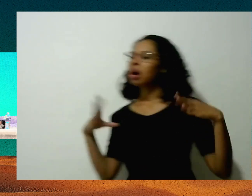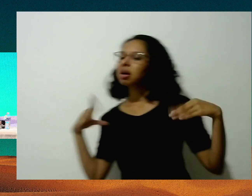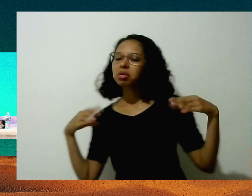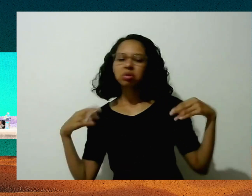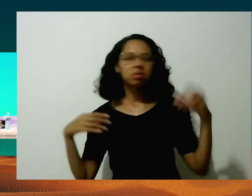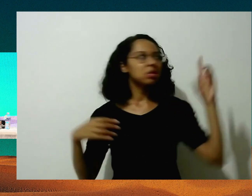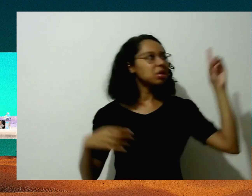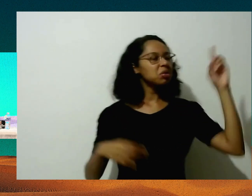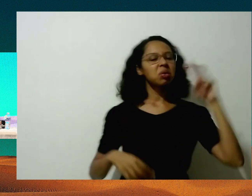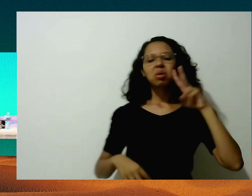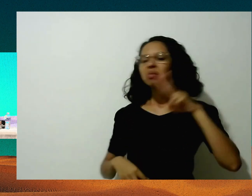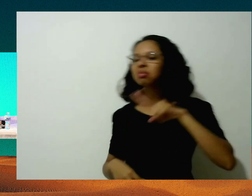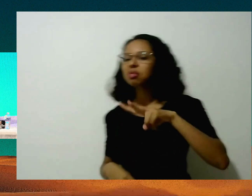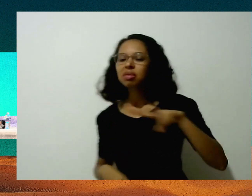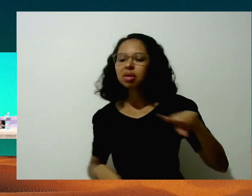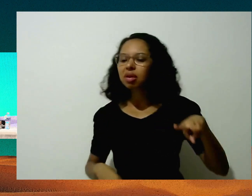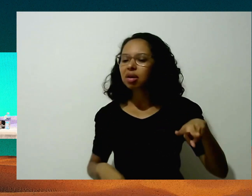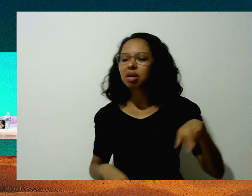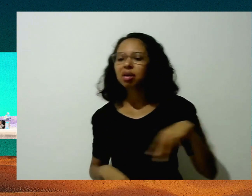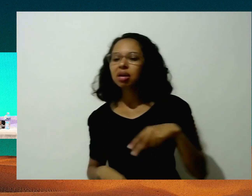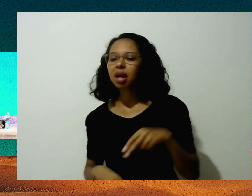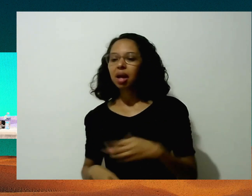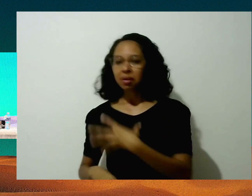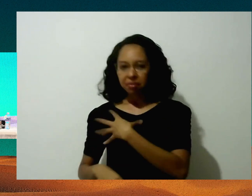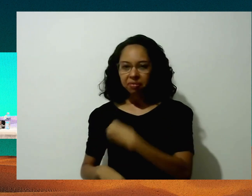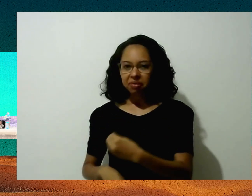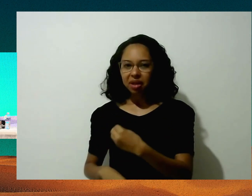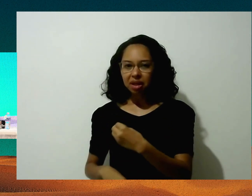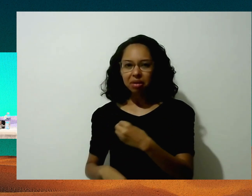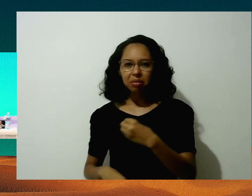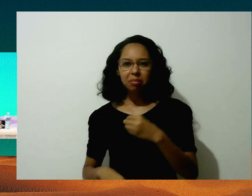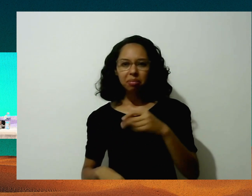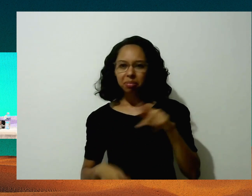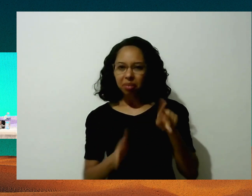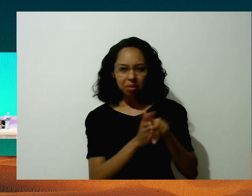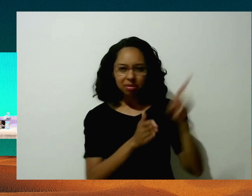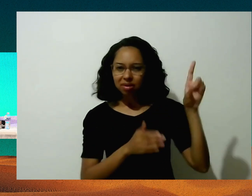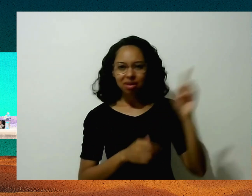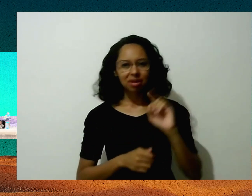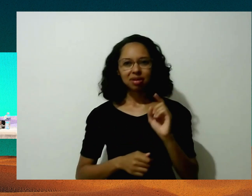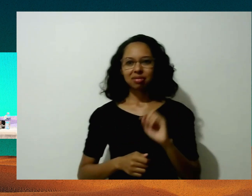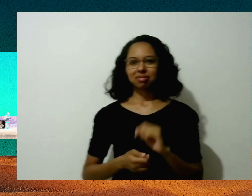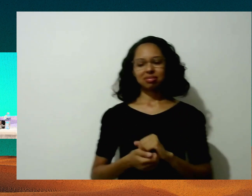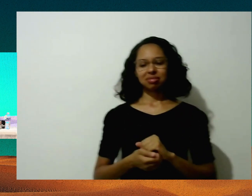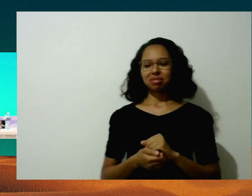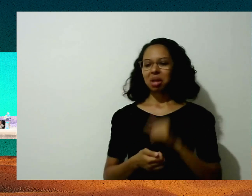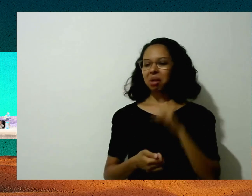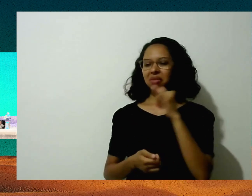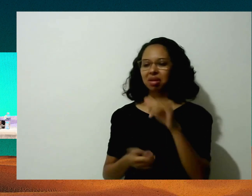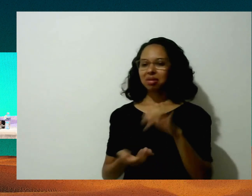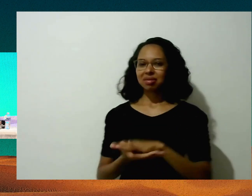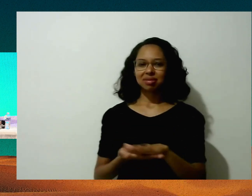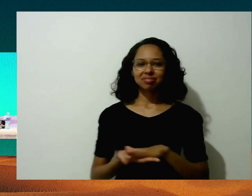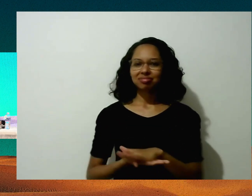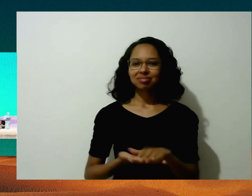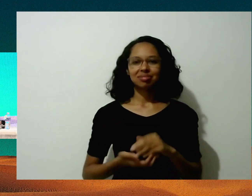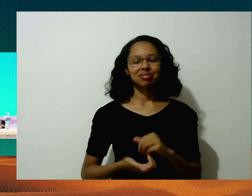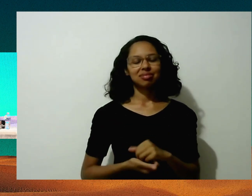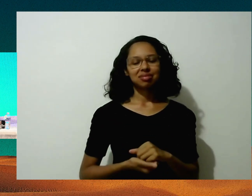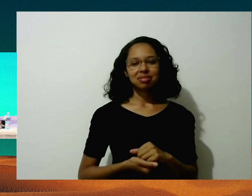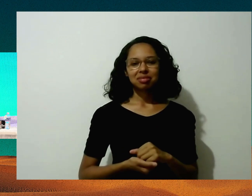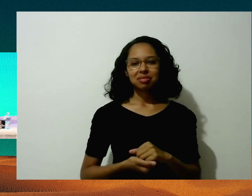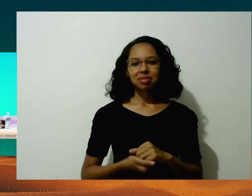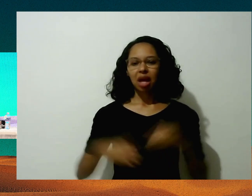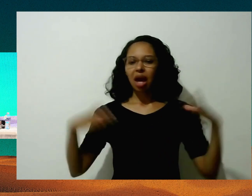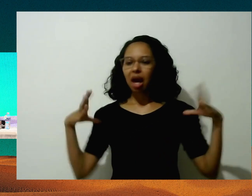5 says, for to which of the angels did he ever say, you are my son, today I have begotten you? Nenhum anjo foi gerado